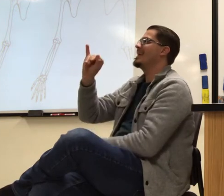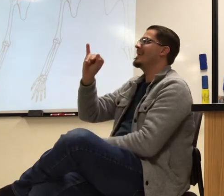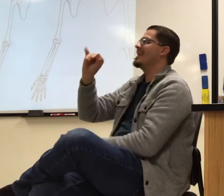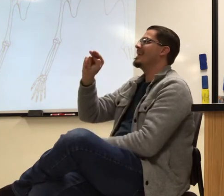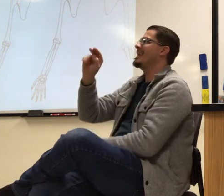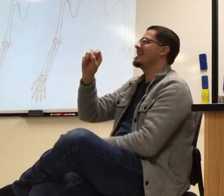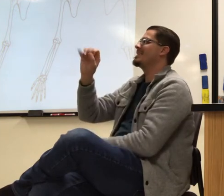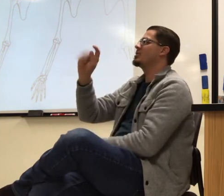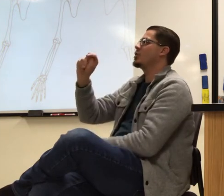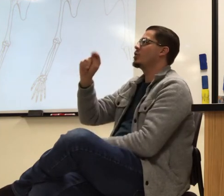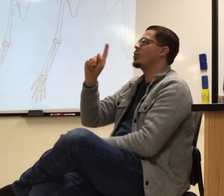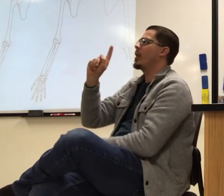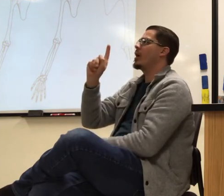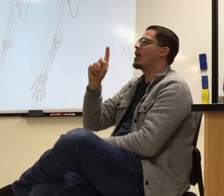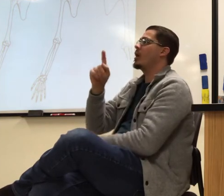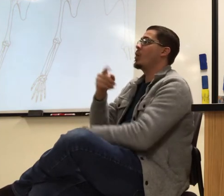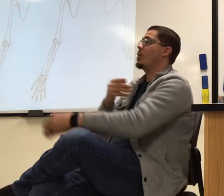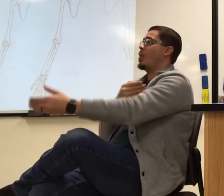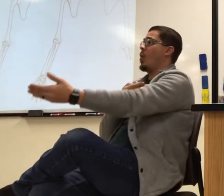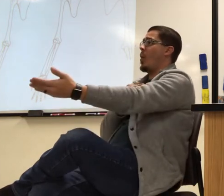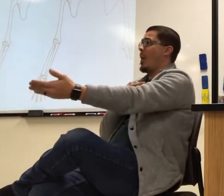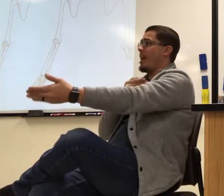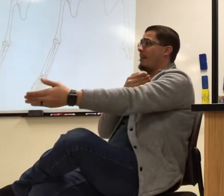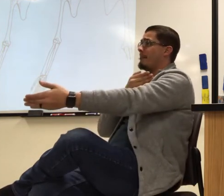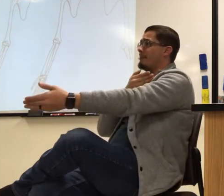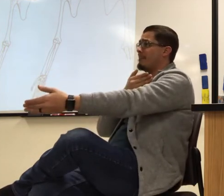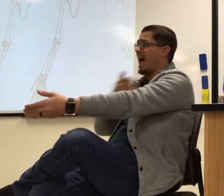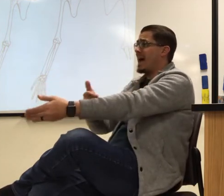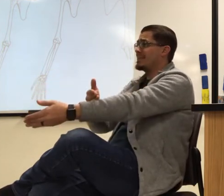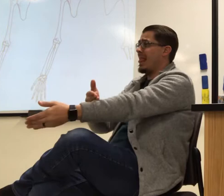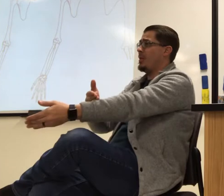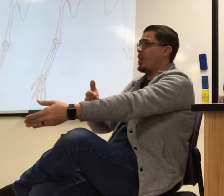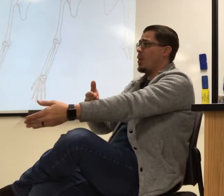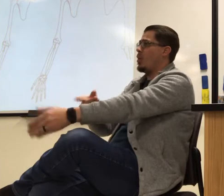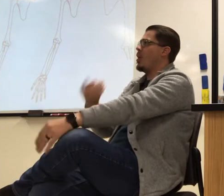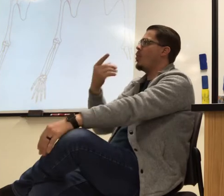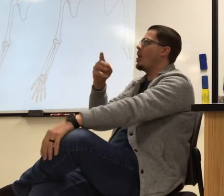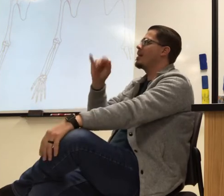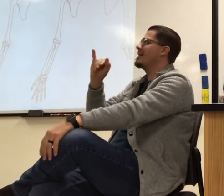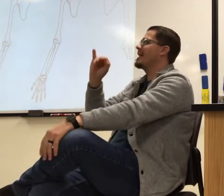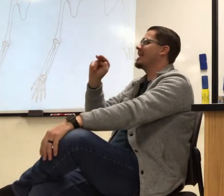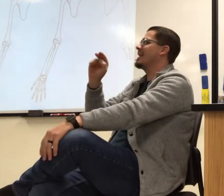going to go past the elbow, and one of the insertions